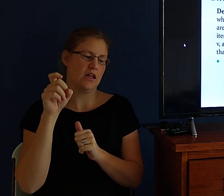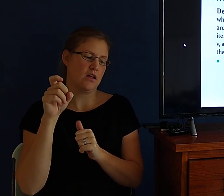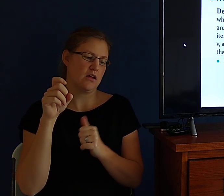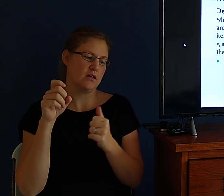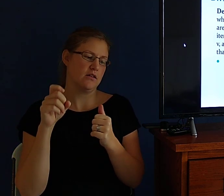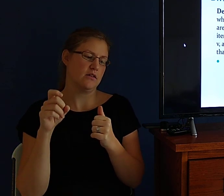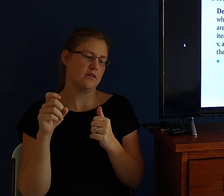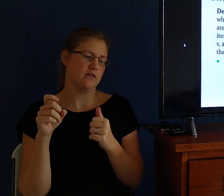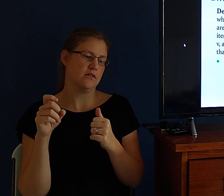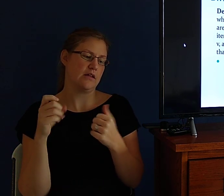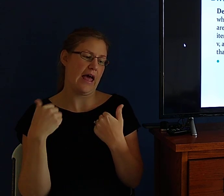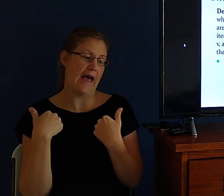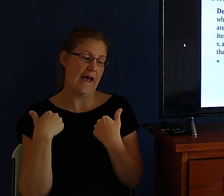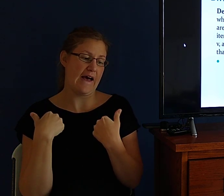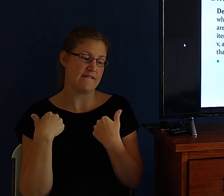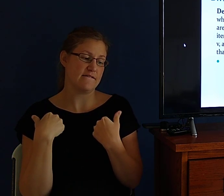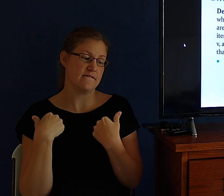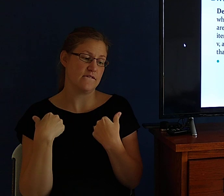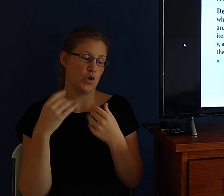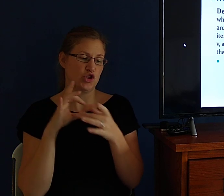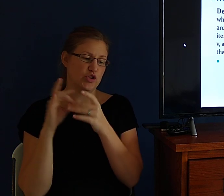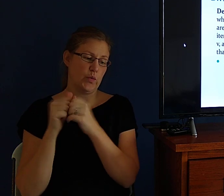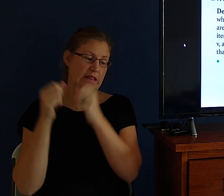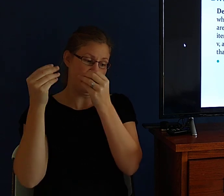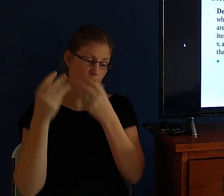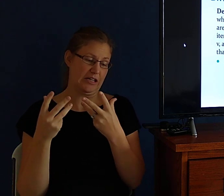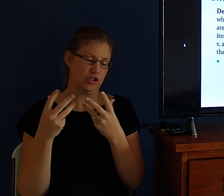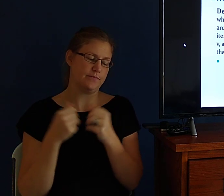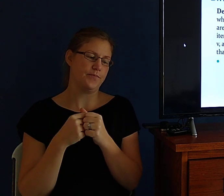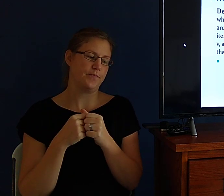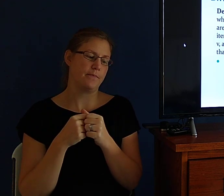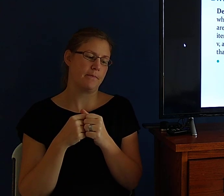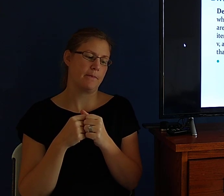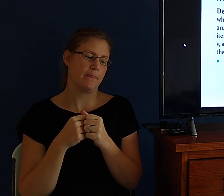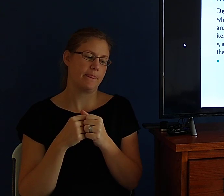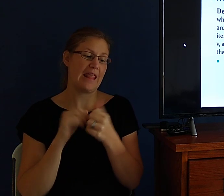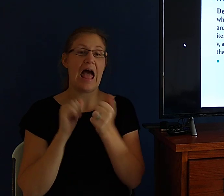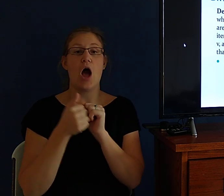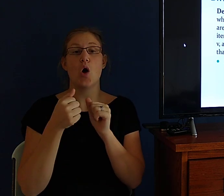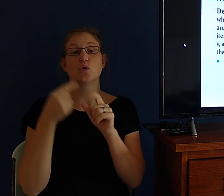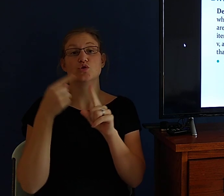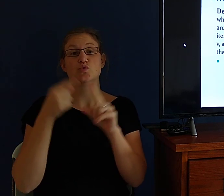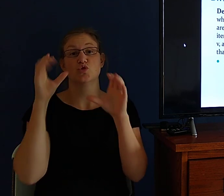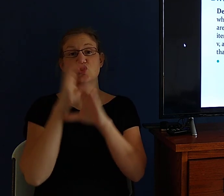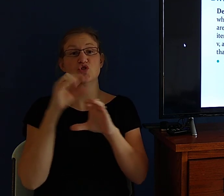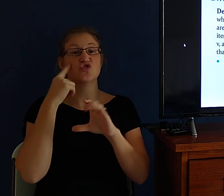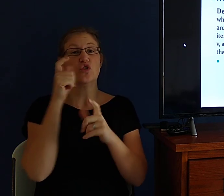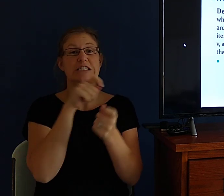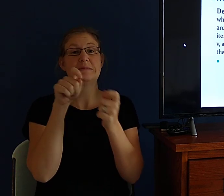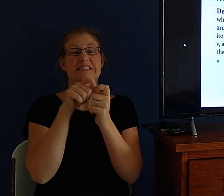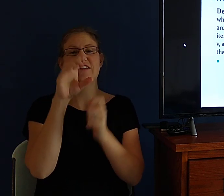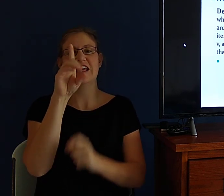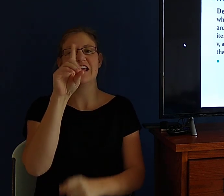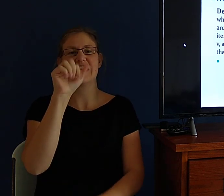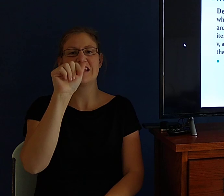with information. How to search for a specific data. So